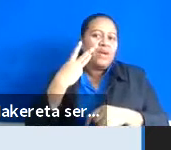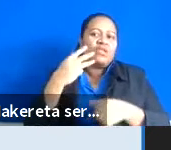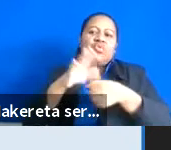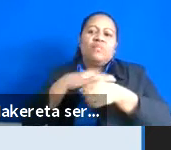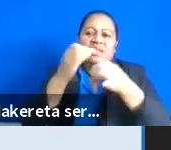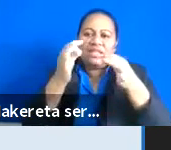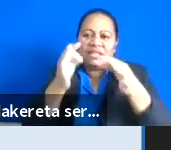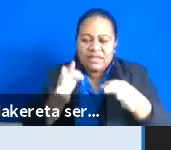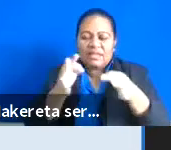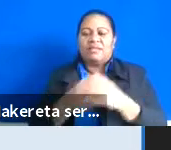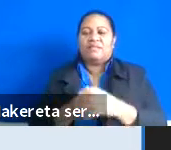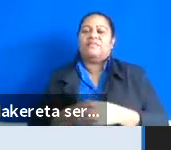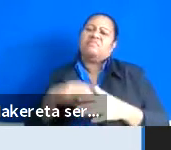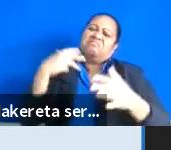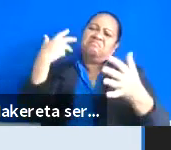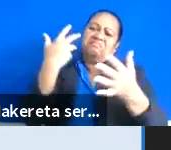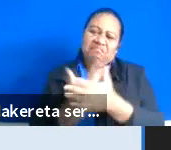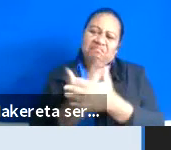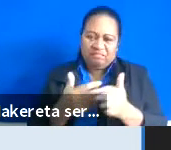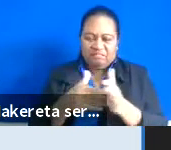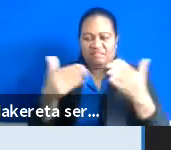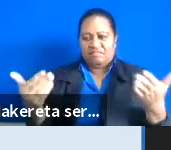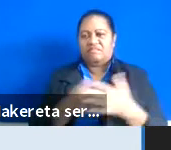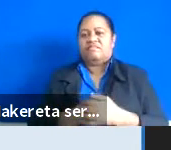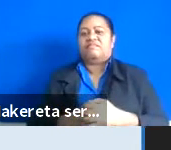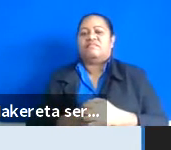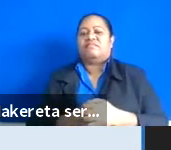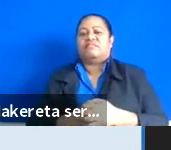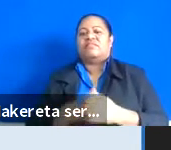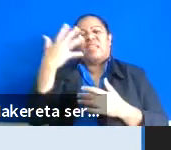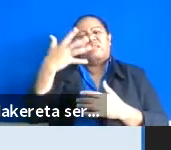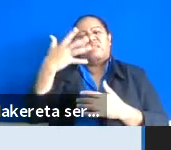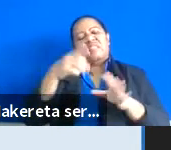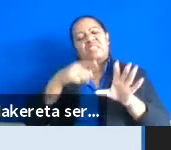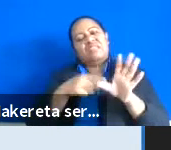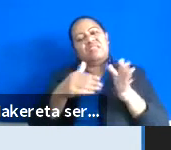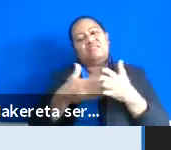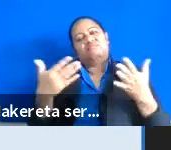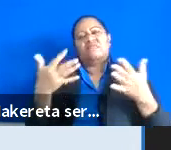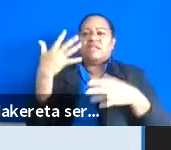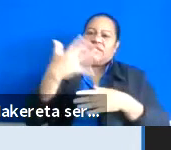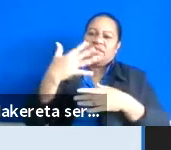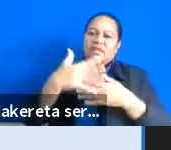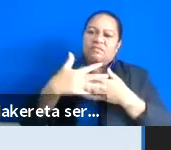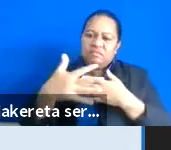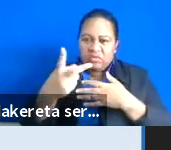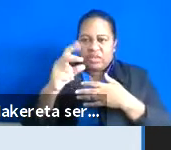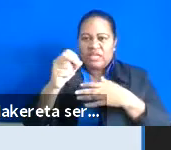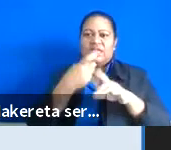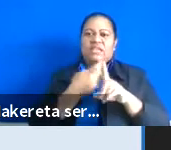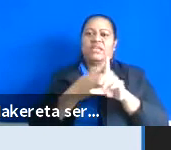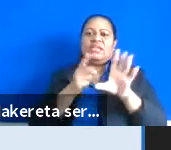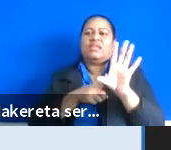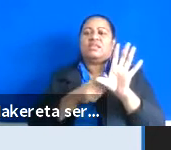to us for a long, long time. And it took us like 15 years, 15 to 20 years to understand that. Next slide.